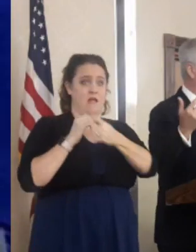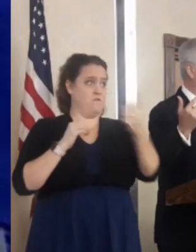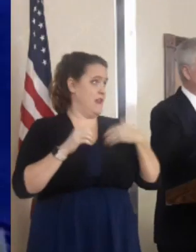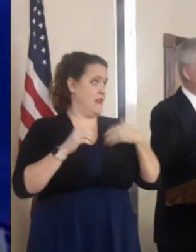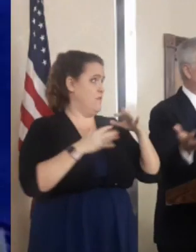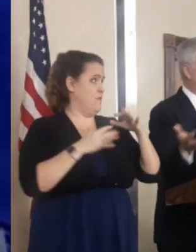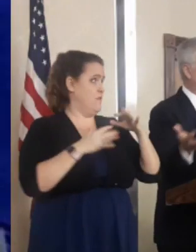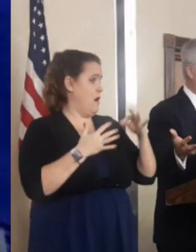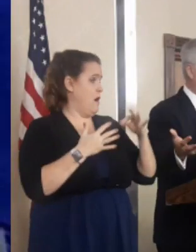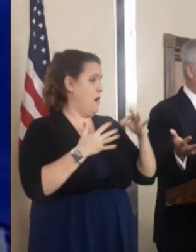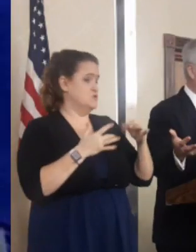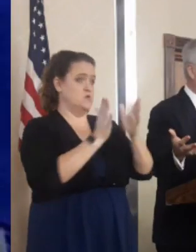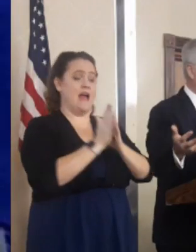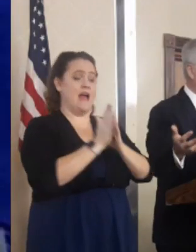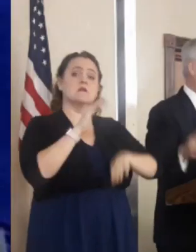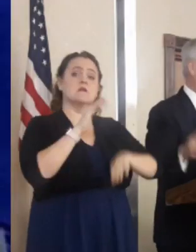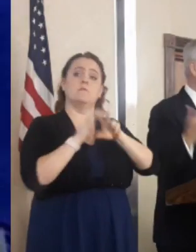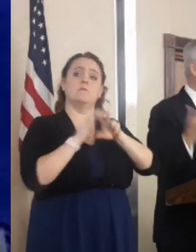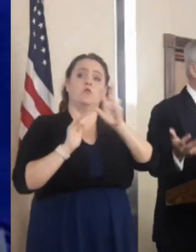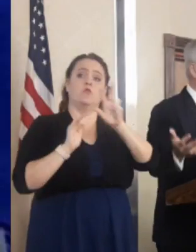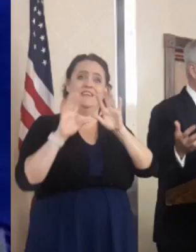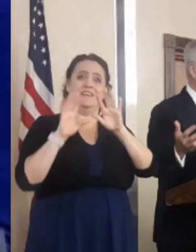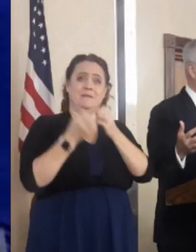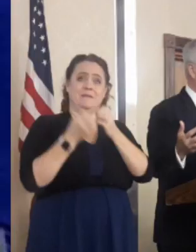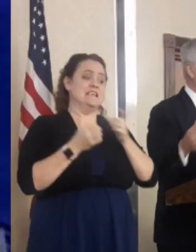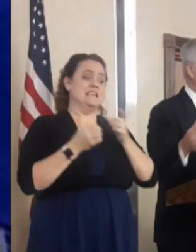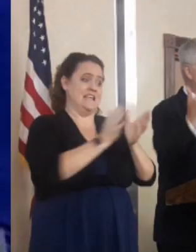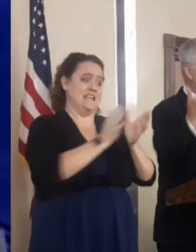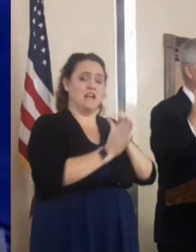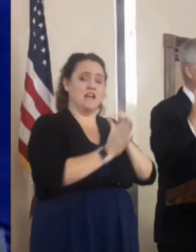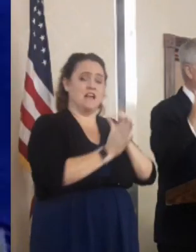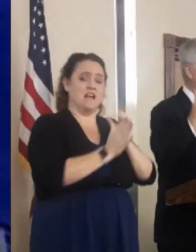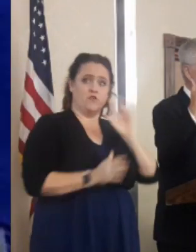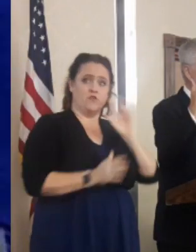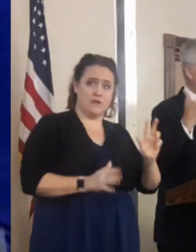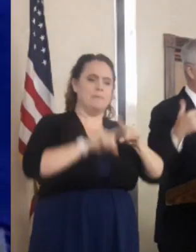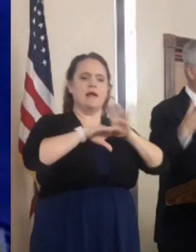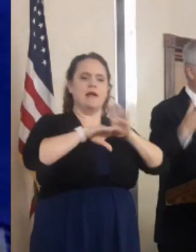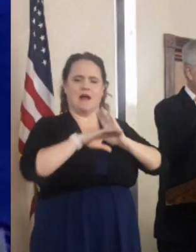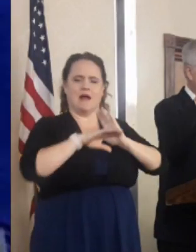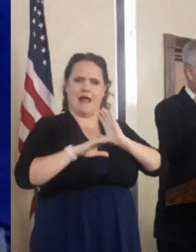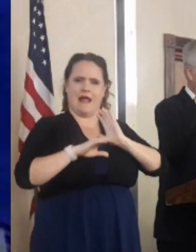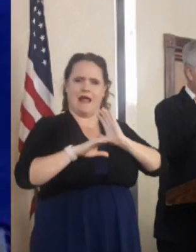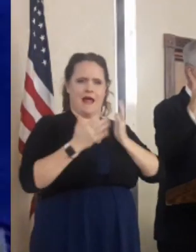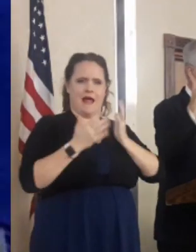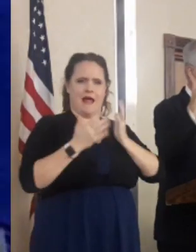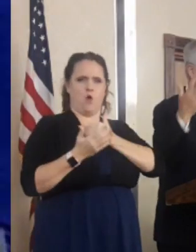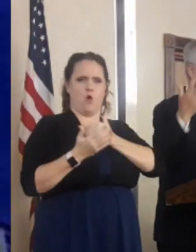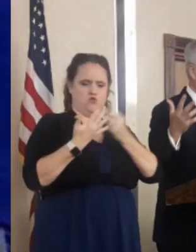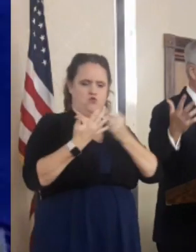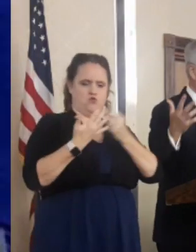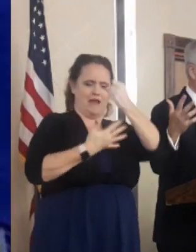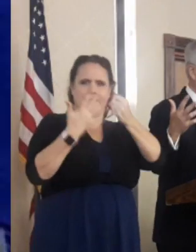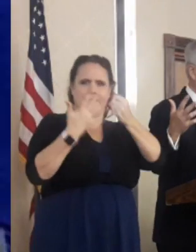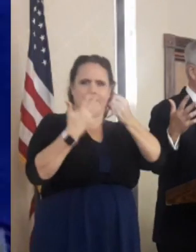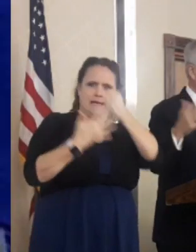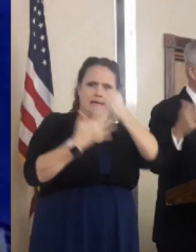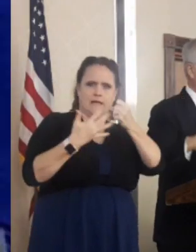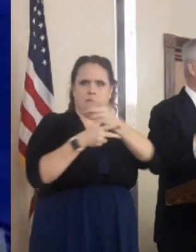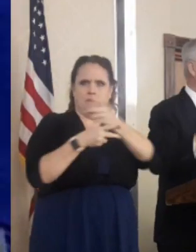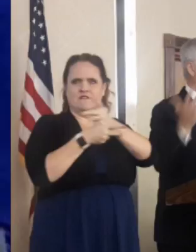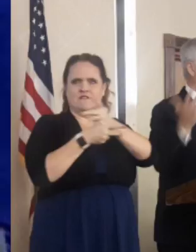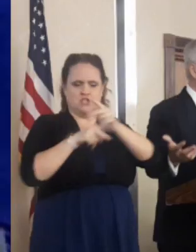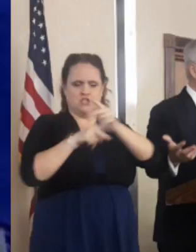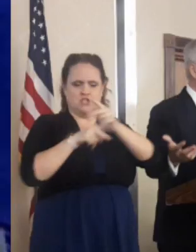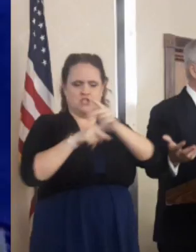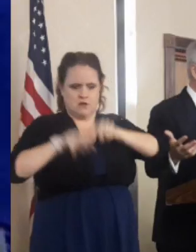to 3 committees. He asked for 3, and based on the way we did the ranking and provision, he was able